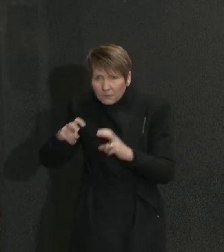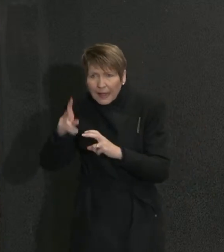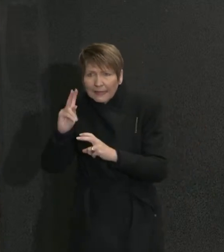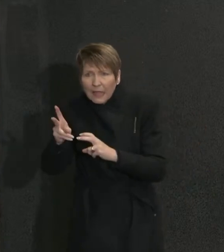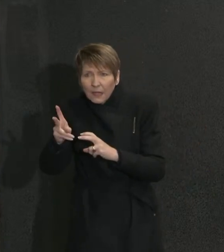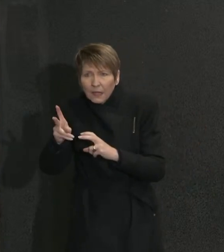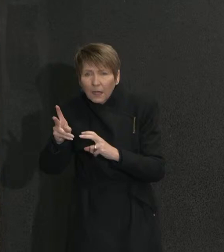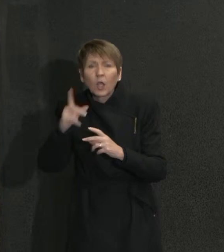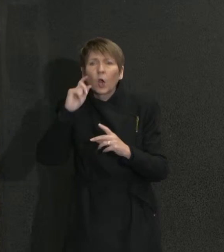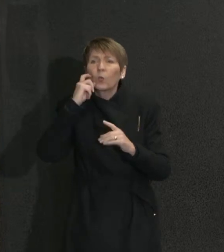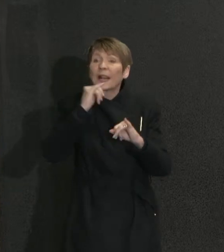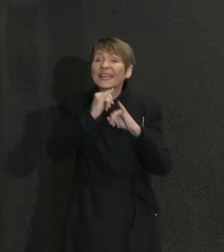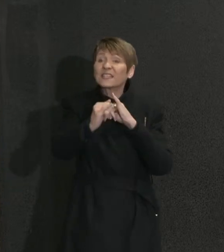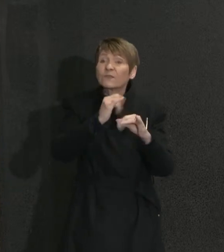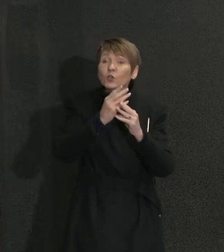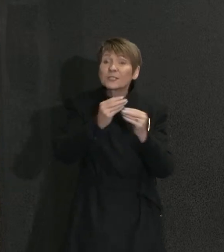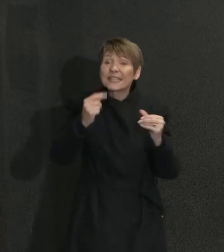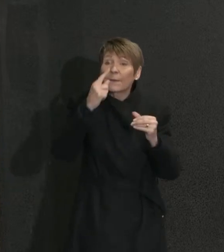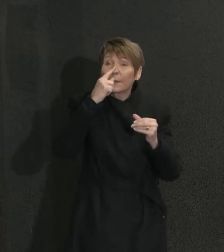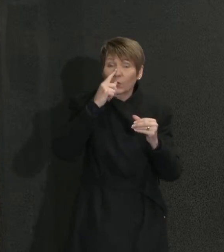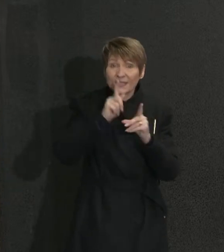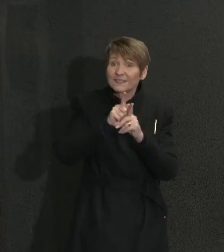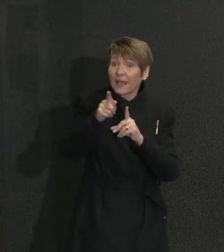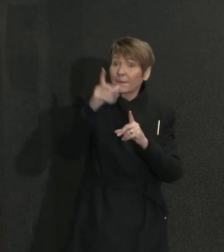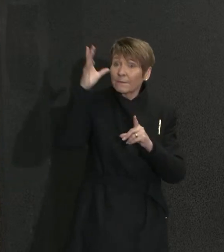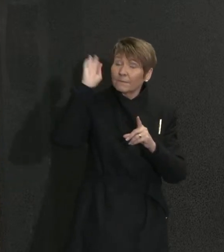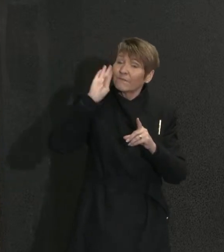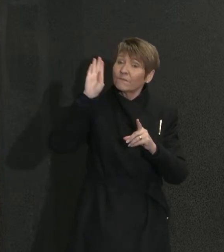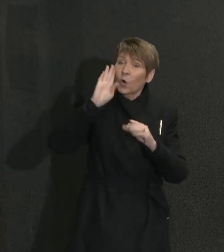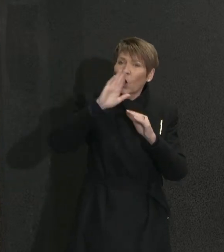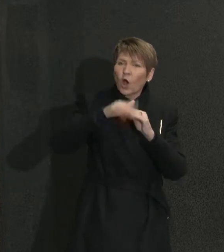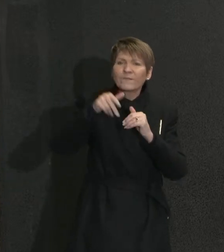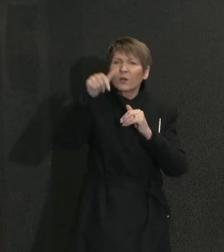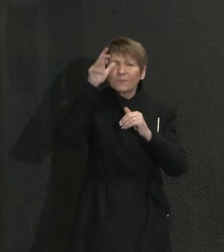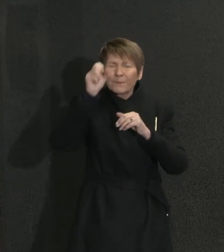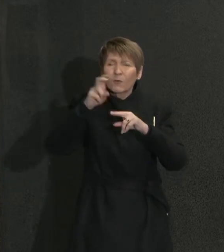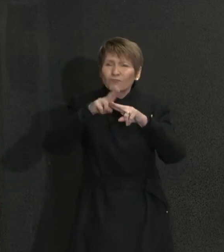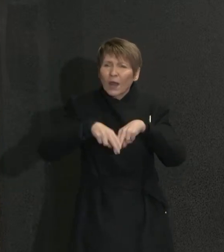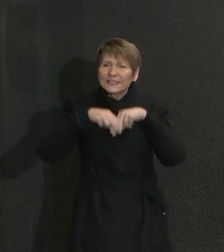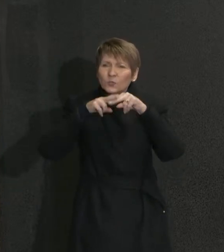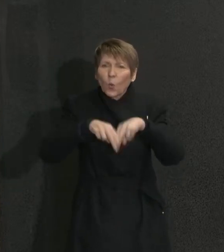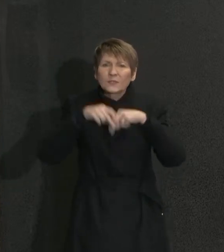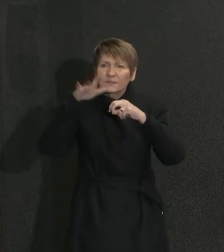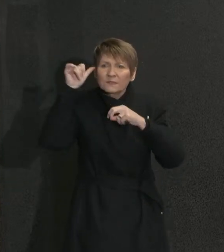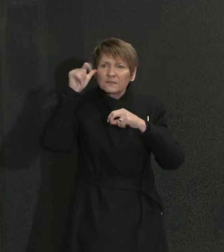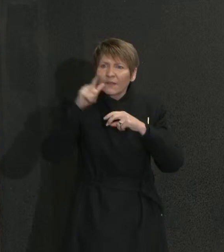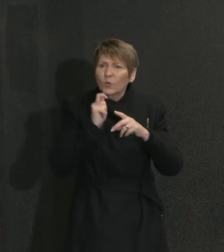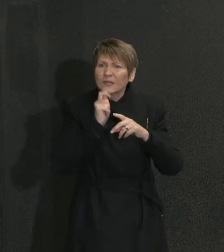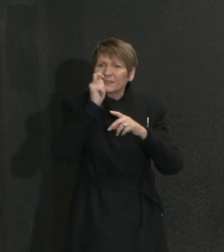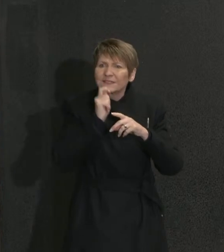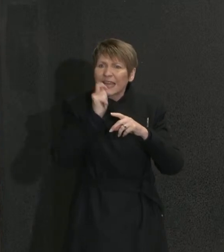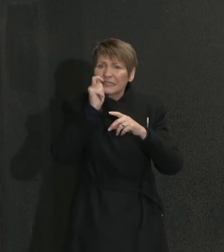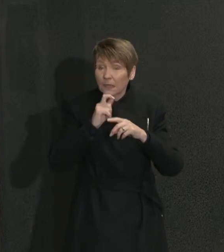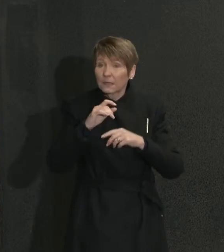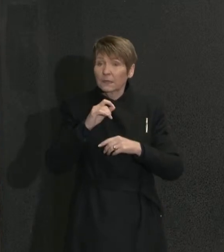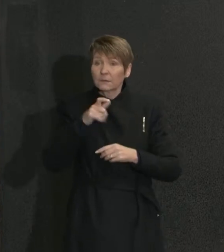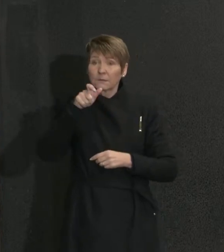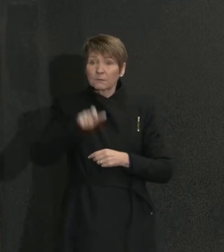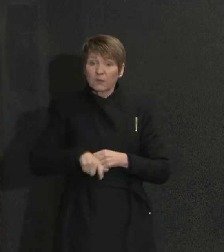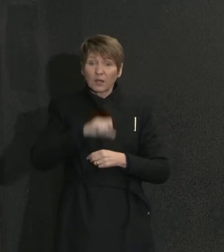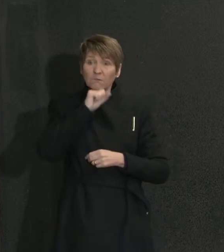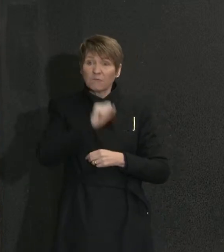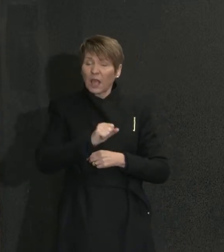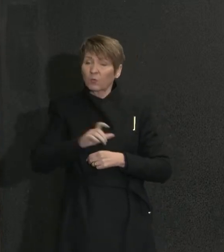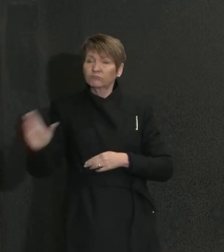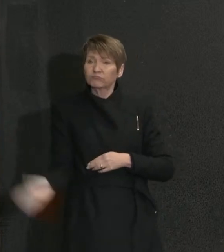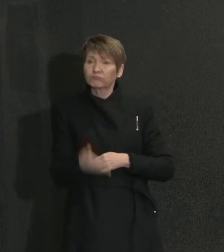We're talking to the traffic controller and saying, we're hearing about another potential link here. Is there anything else you want to tell us? So all those things are being re-prosecuted where we think it's, where